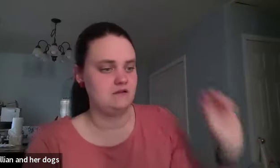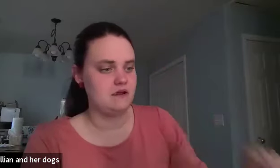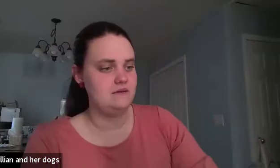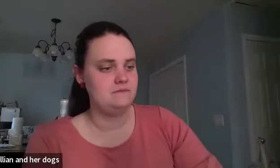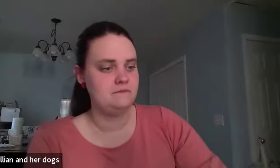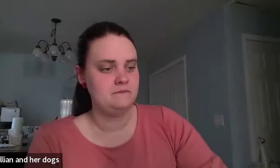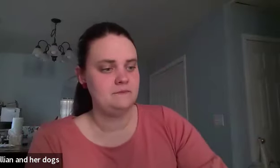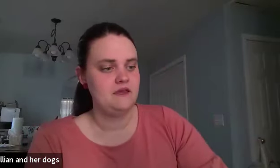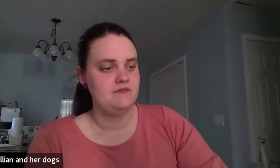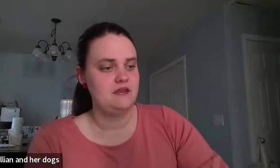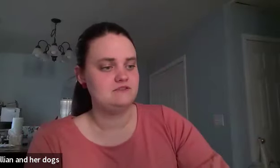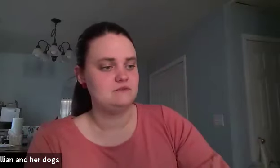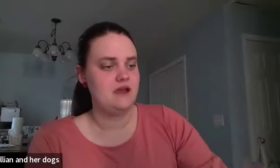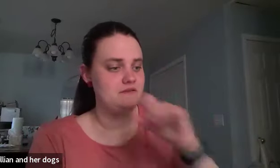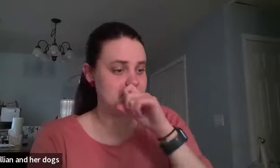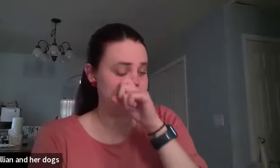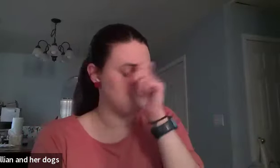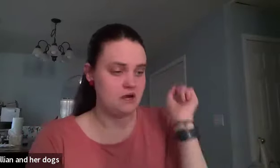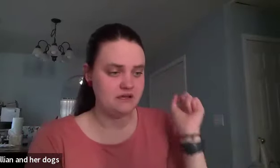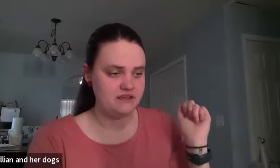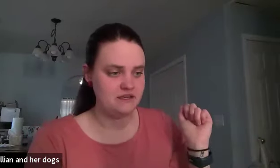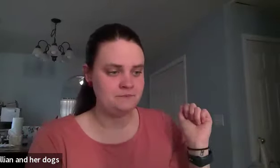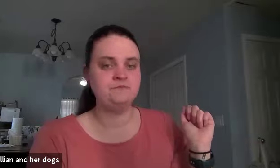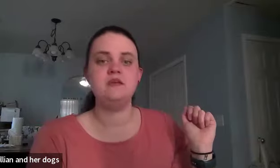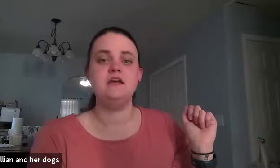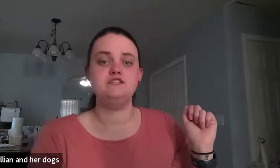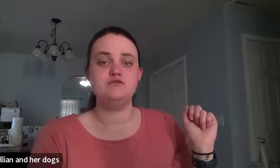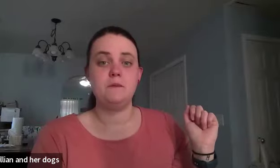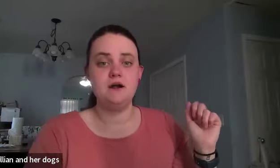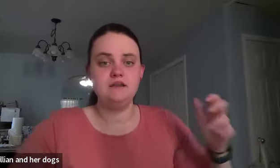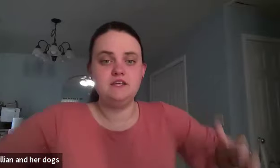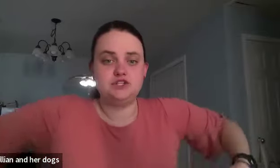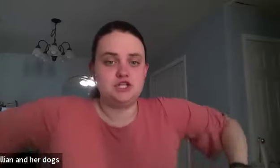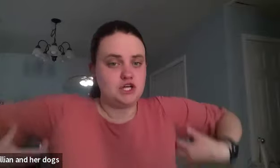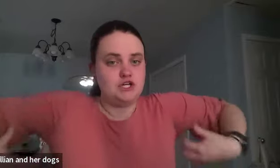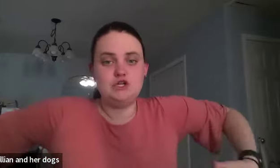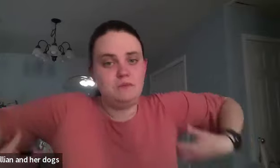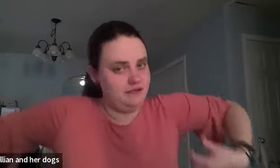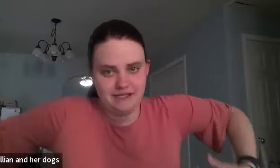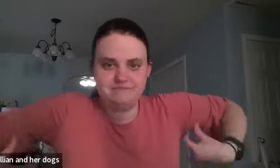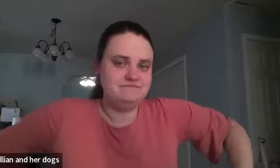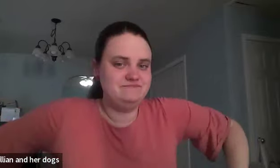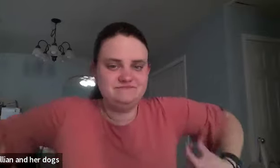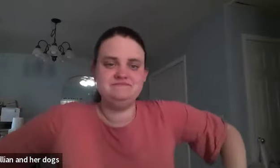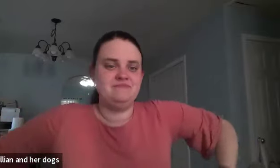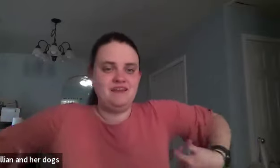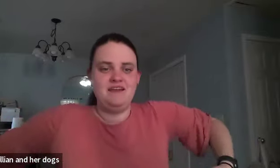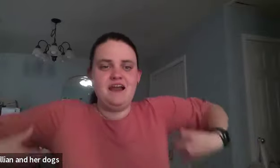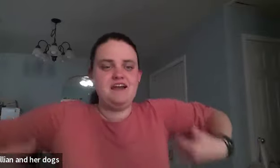All right. The next one we have is monkey. And so for monkey, you're just going to do monkey. I